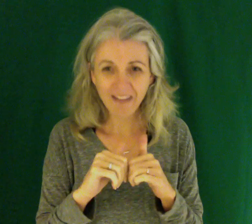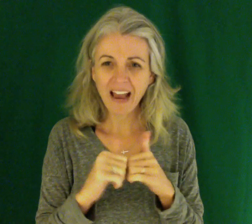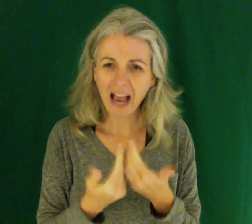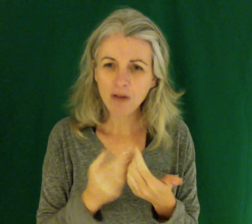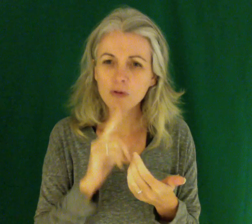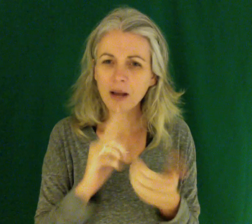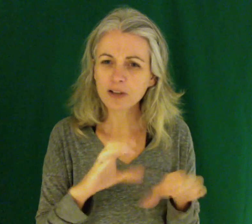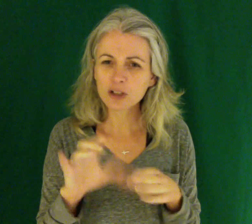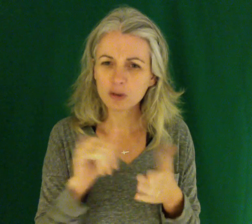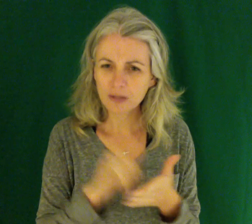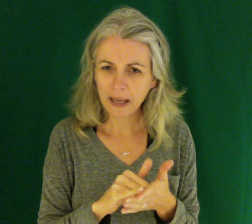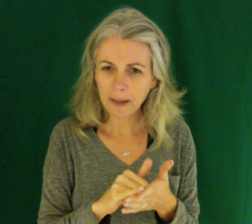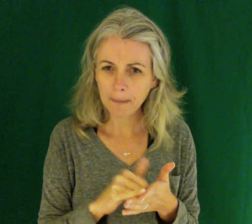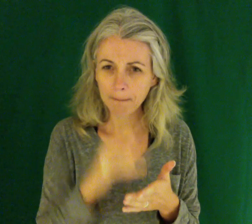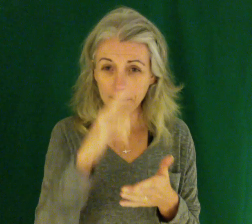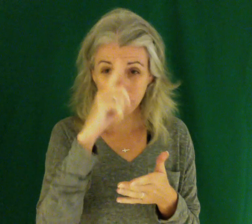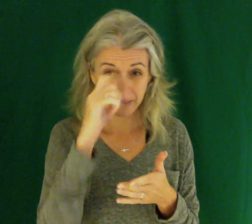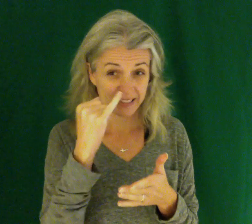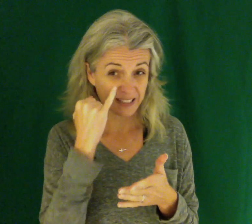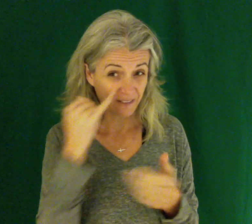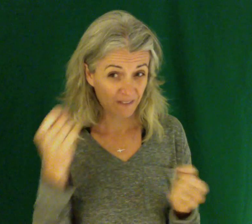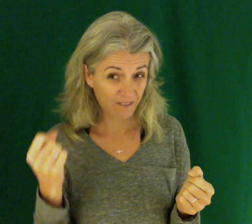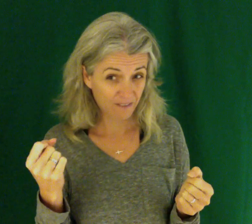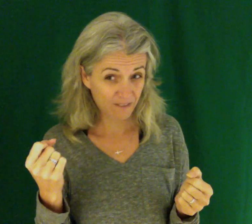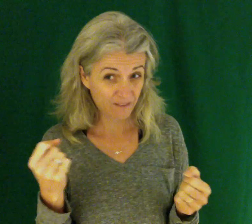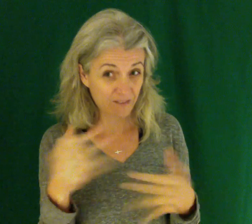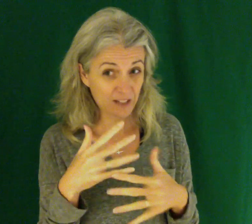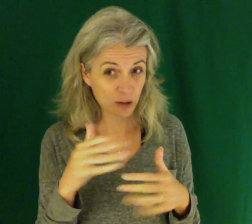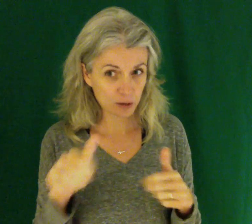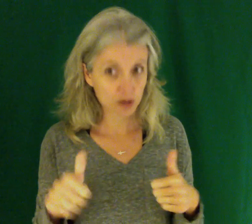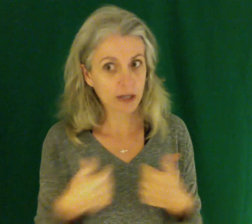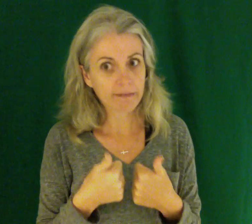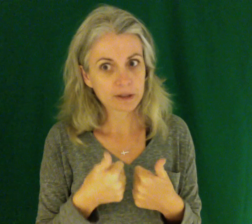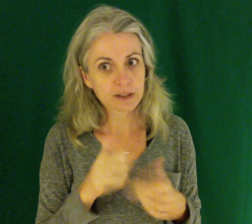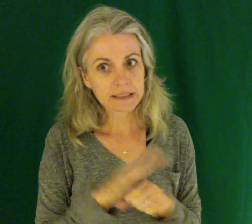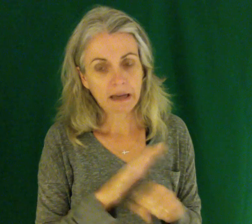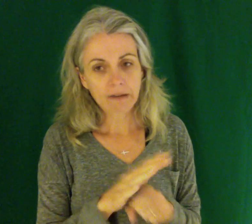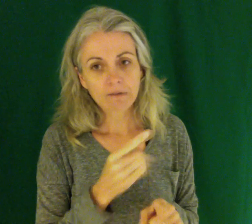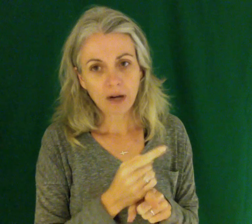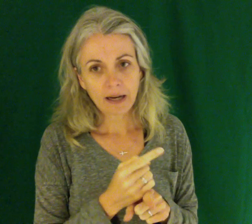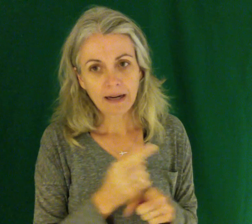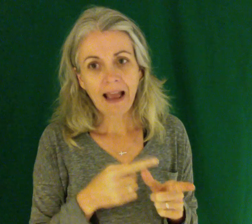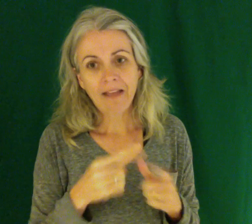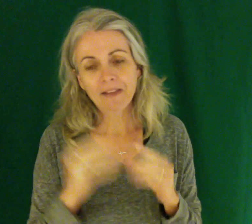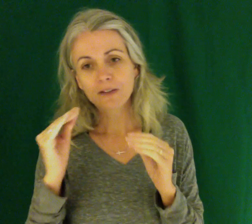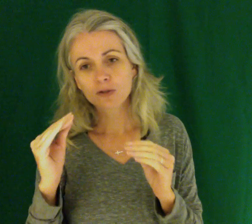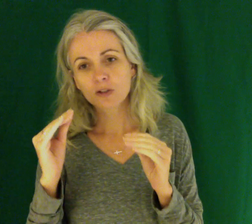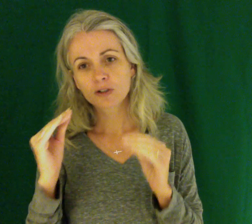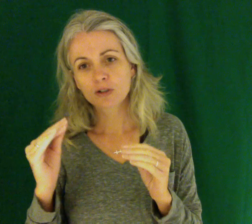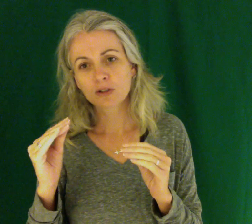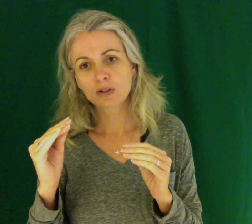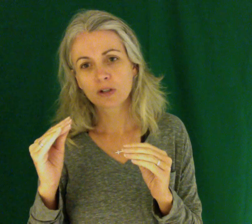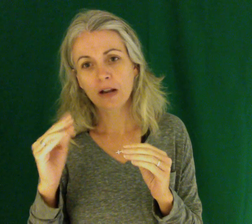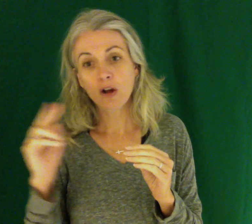it, because if fear is challenging enough, and then the instruction is turn towards it, and what are you